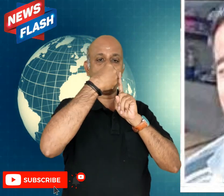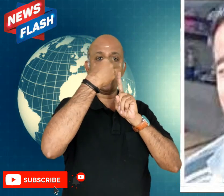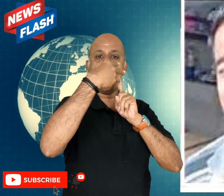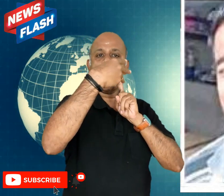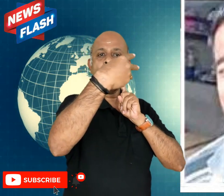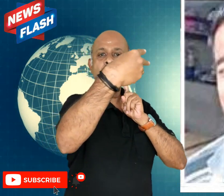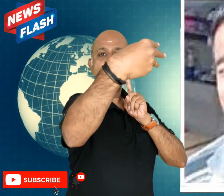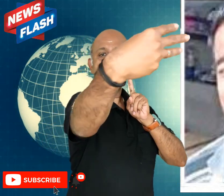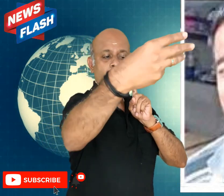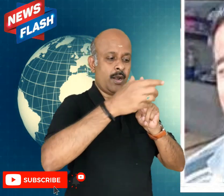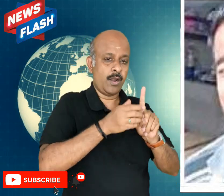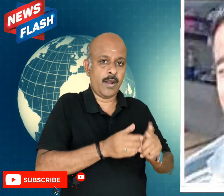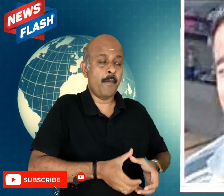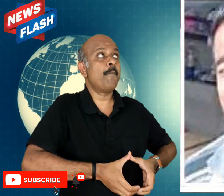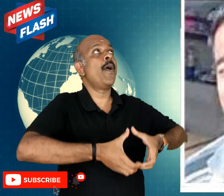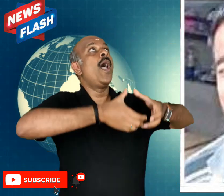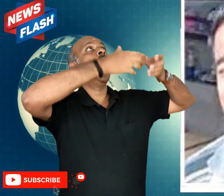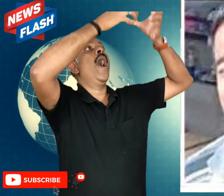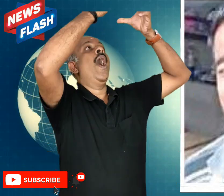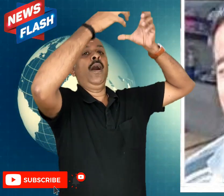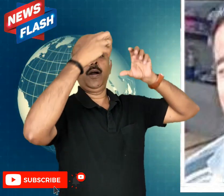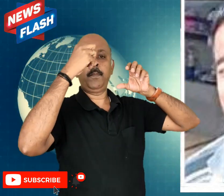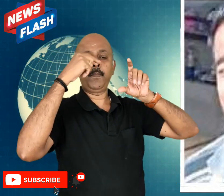cutting instrument, a large knife.